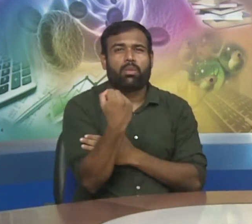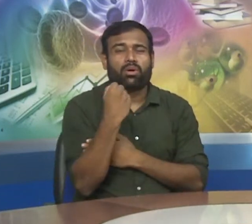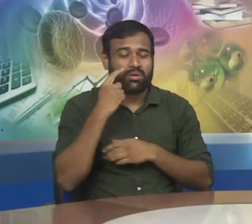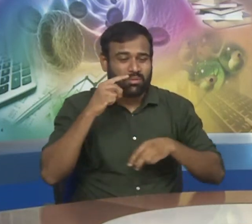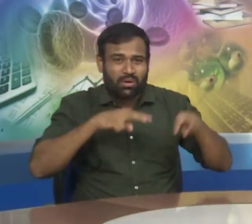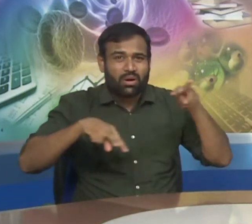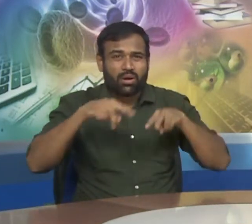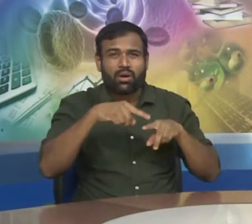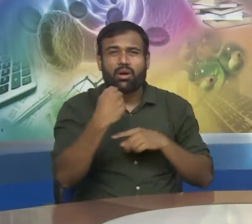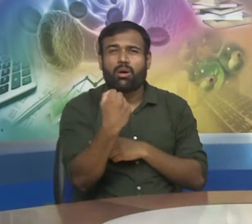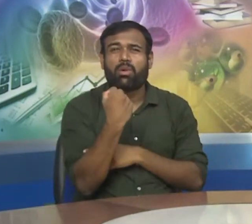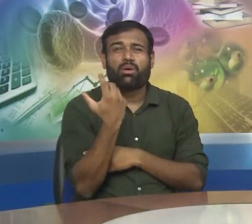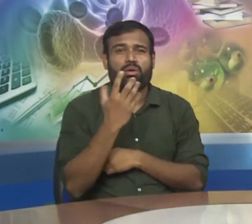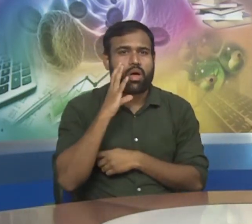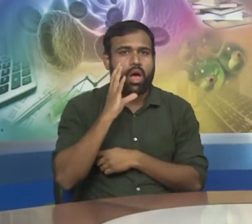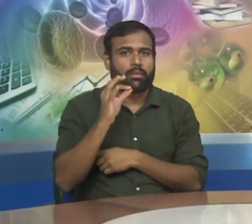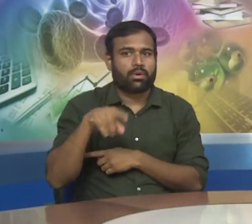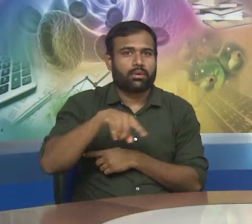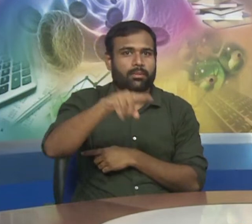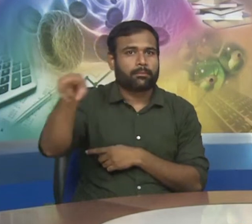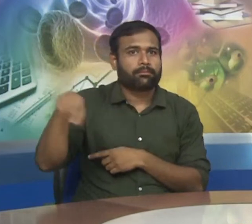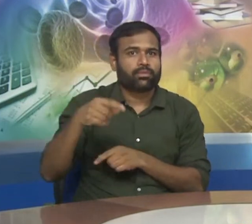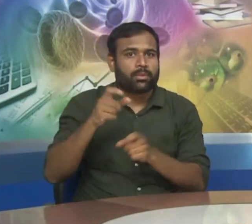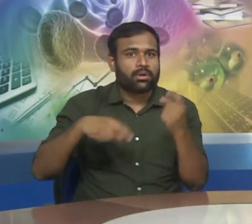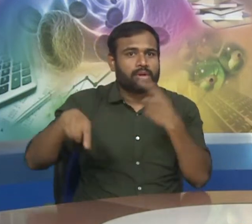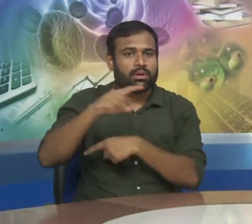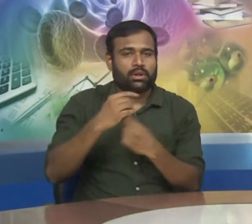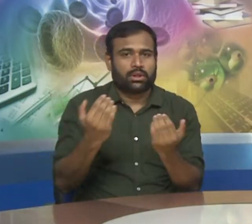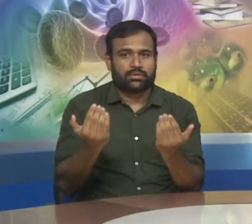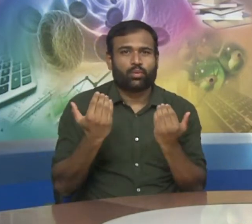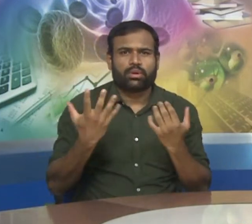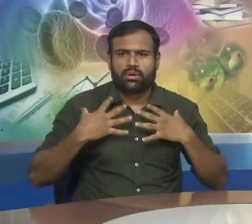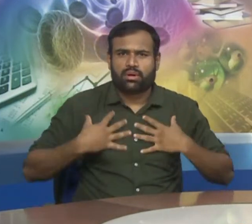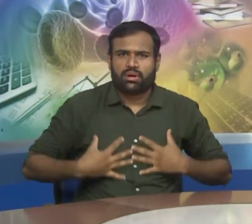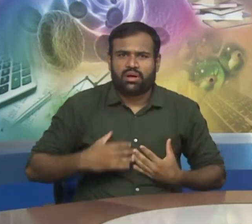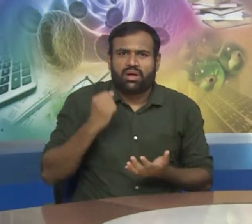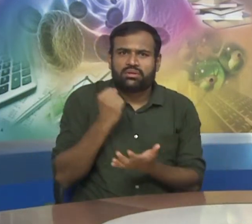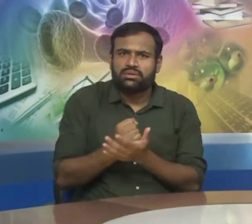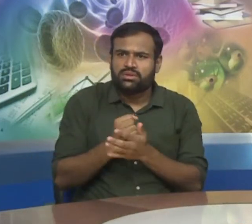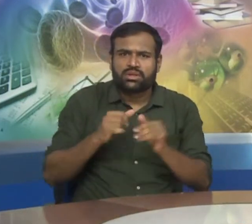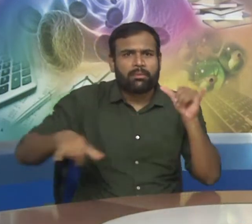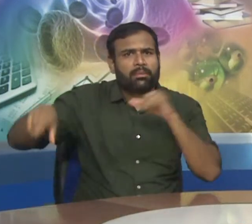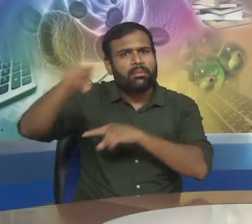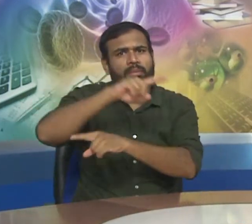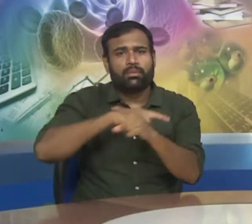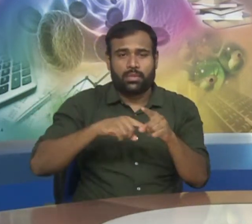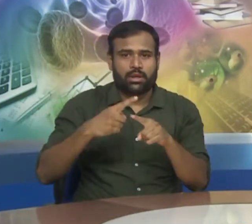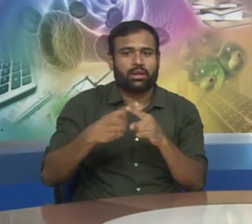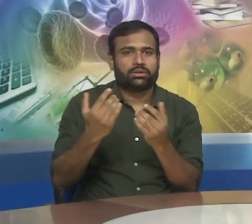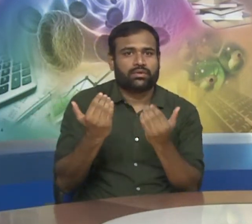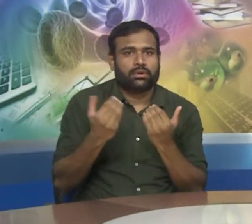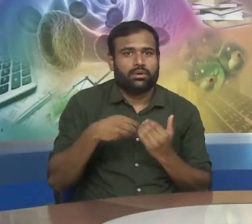The power of judicial review is an important guarantee of the rights of the people.